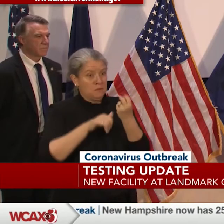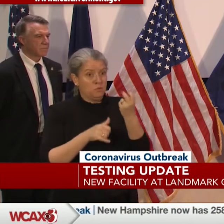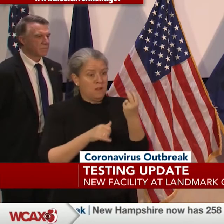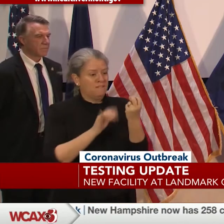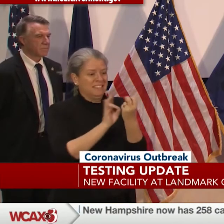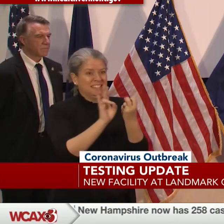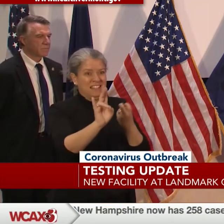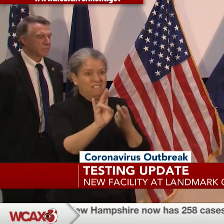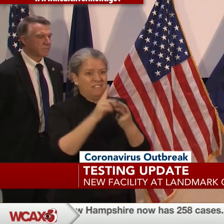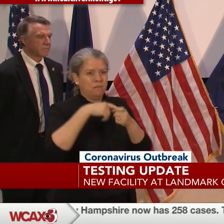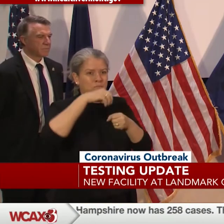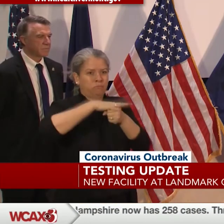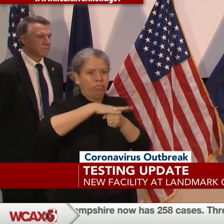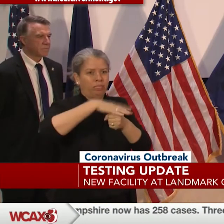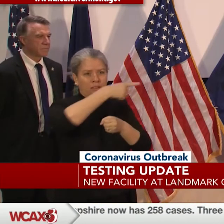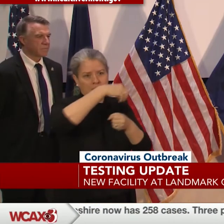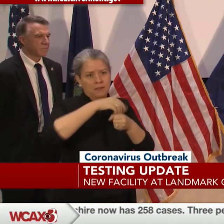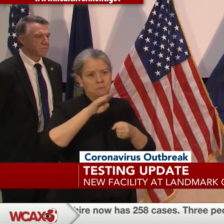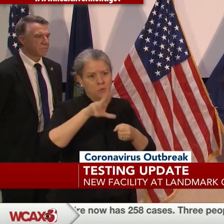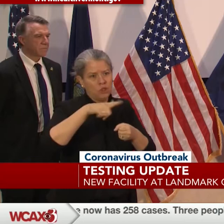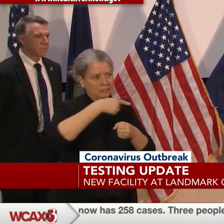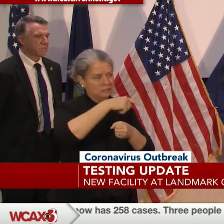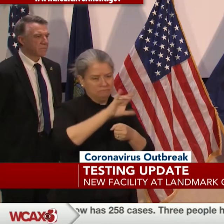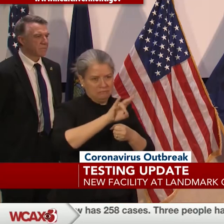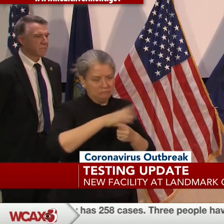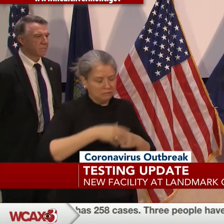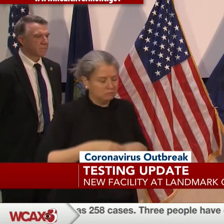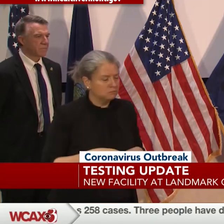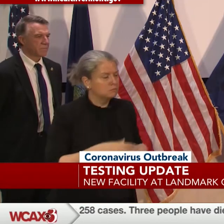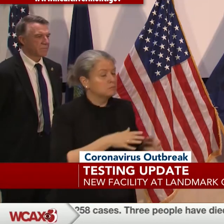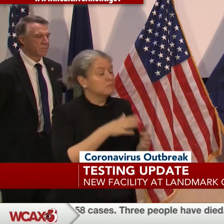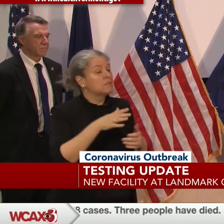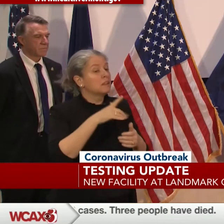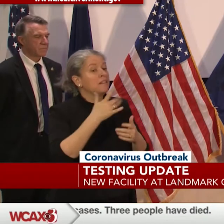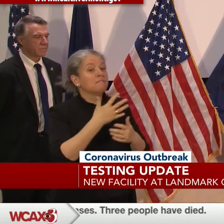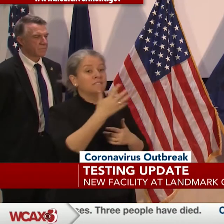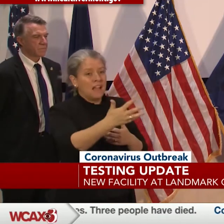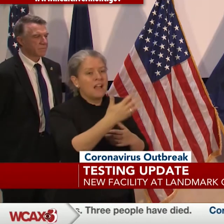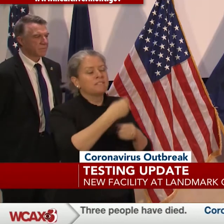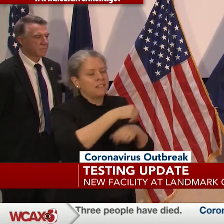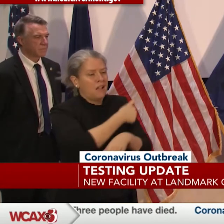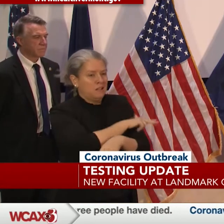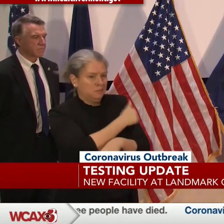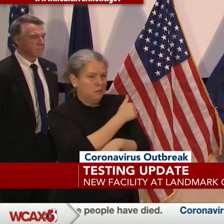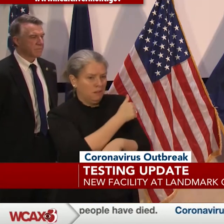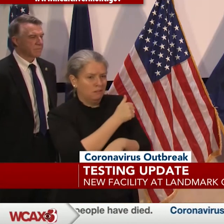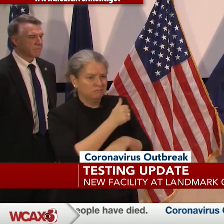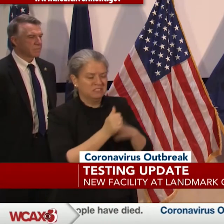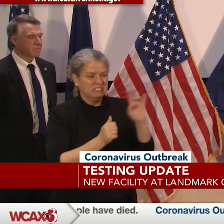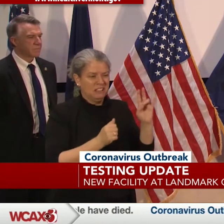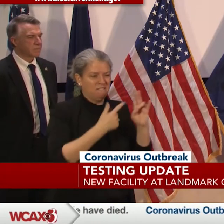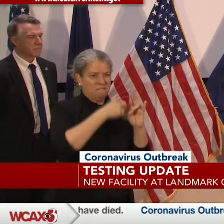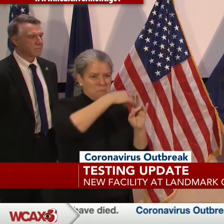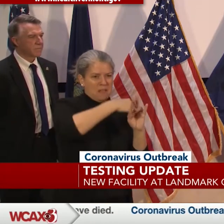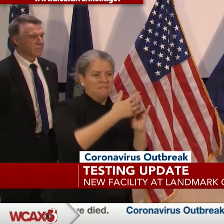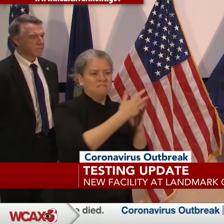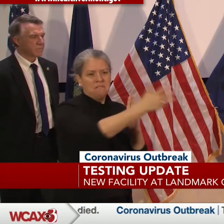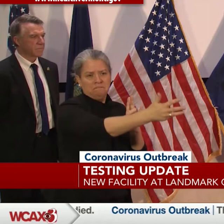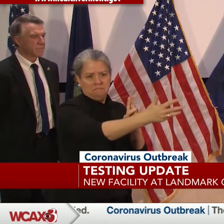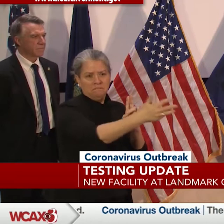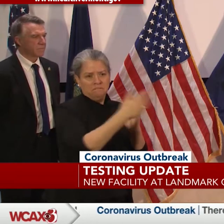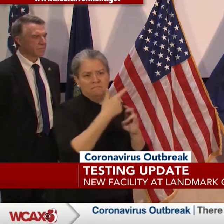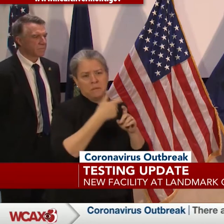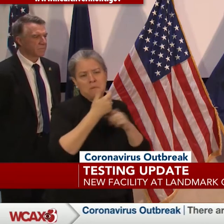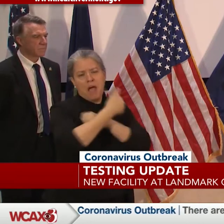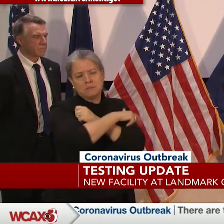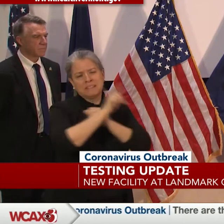at Burlington Health and Rehab, 5 from patients that were hospitalized at various locations in the state.